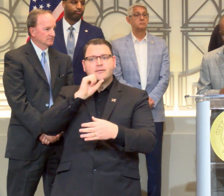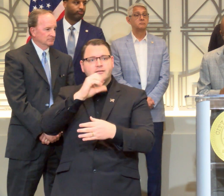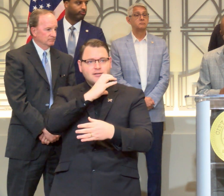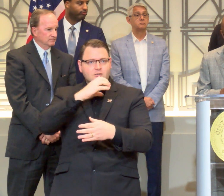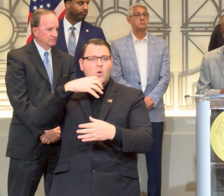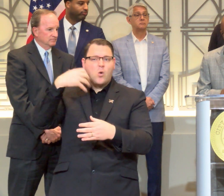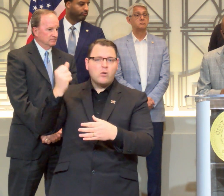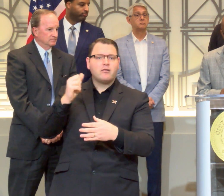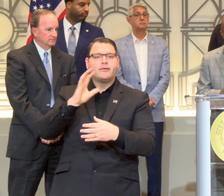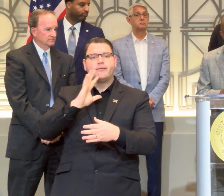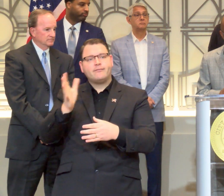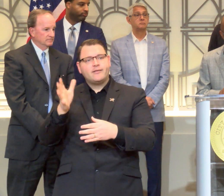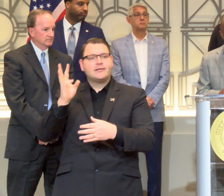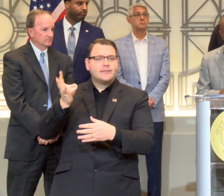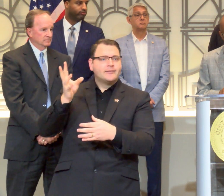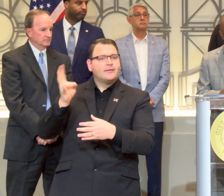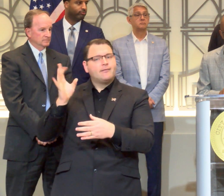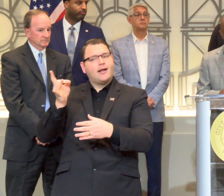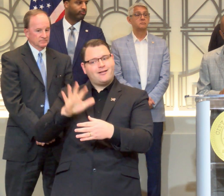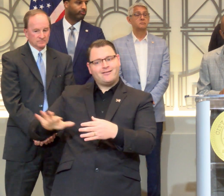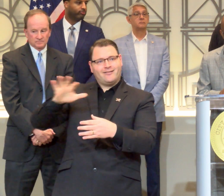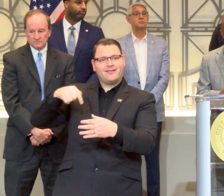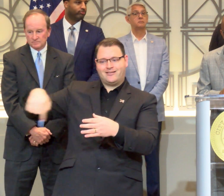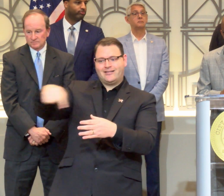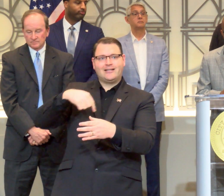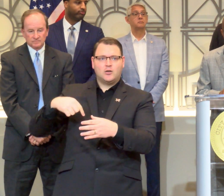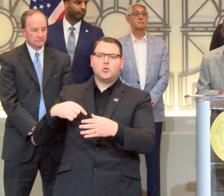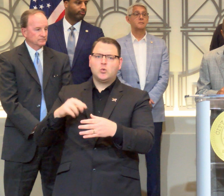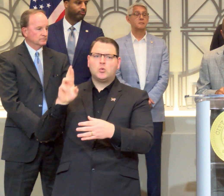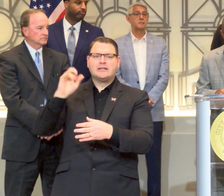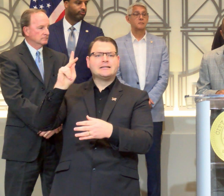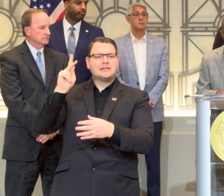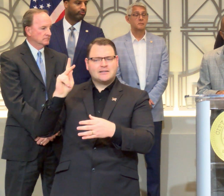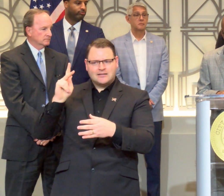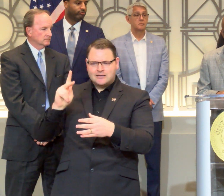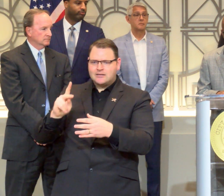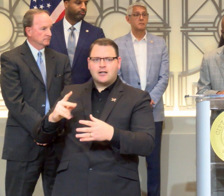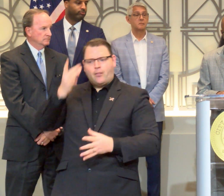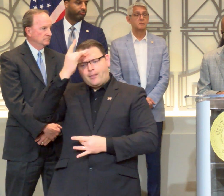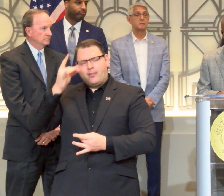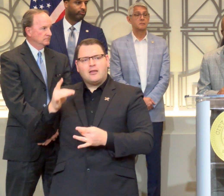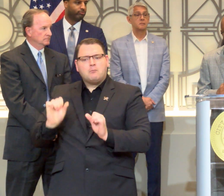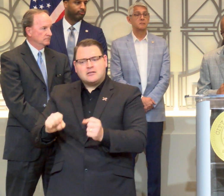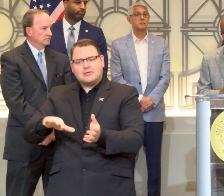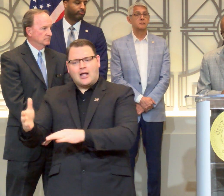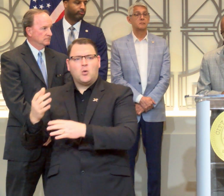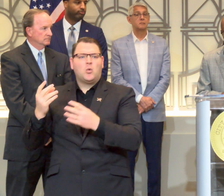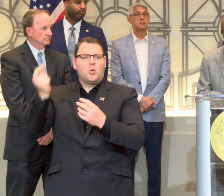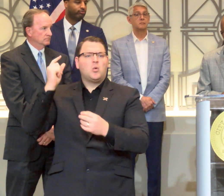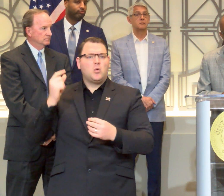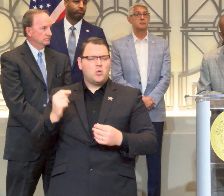seniors. And they are our most vulnerable population. But what the evidence also indicates is that